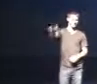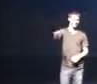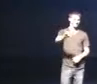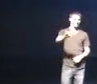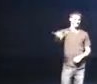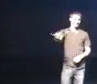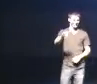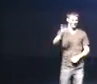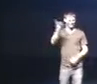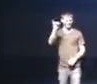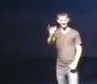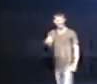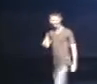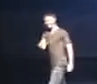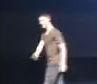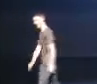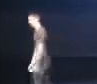pitch that good.